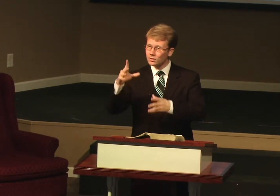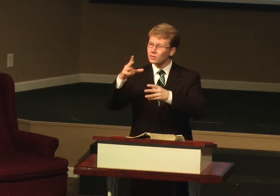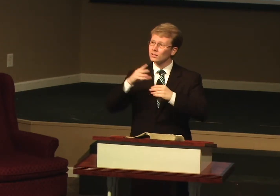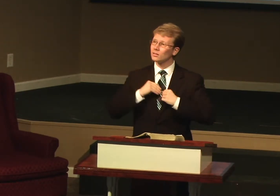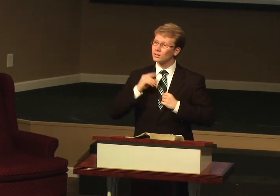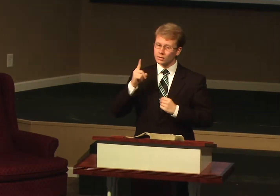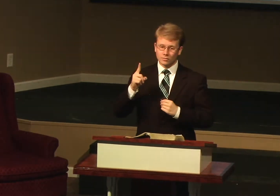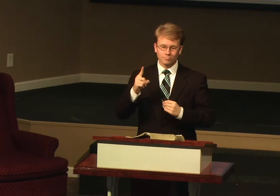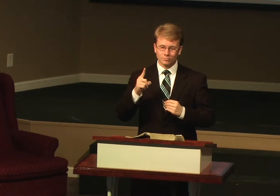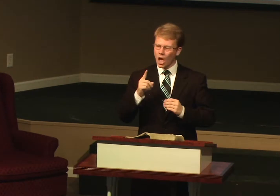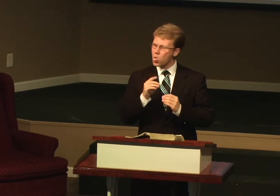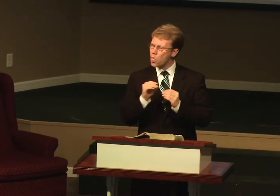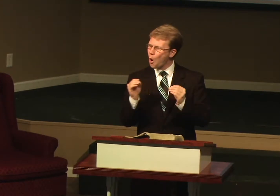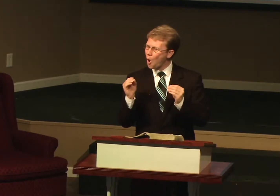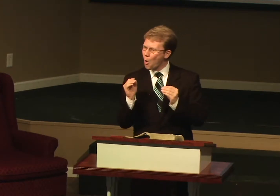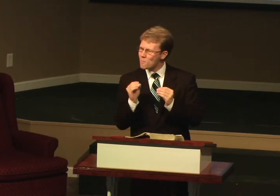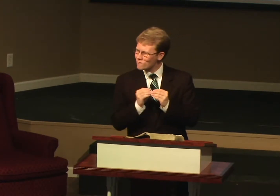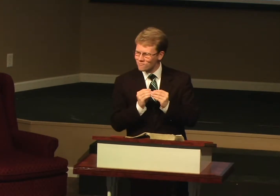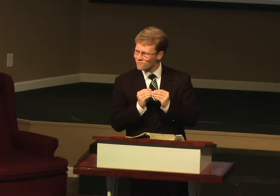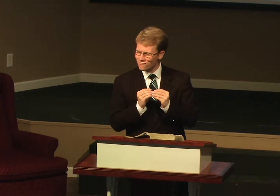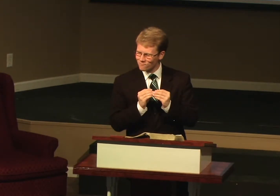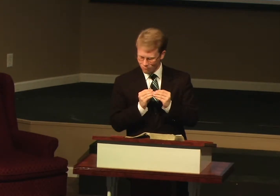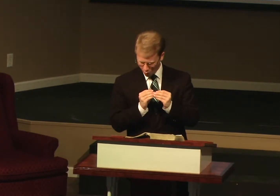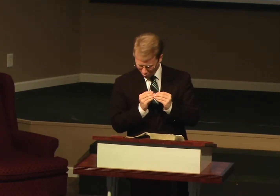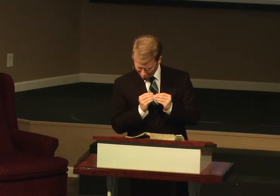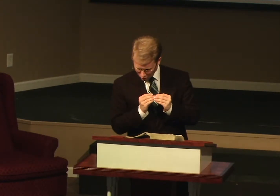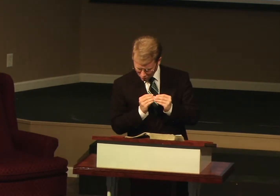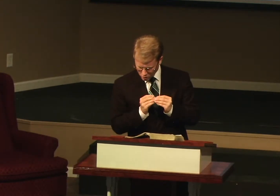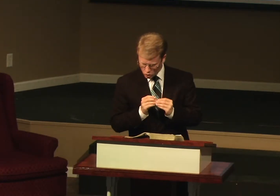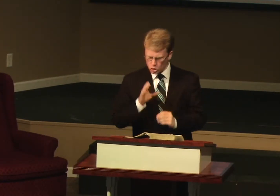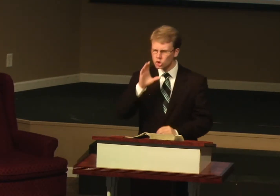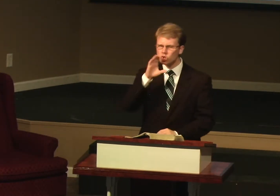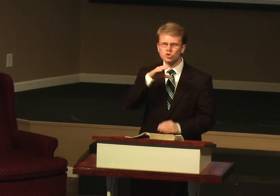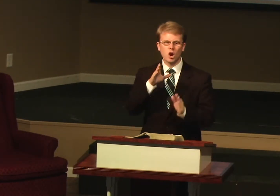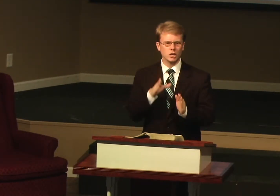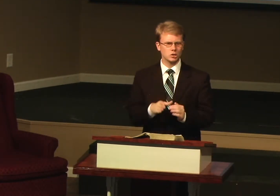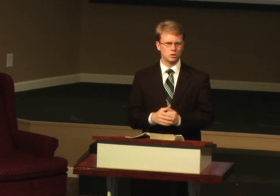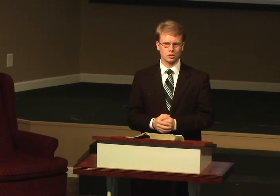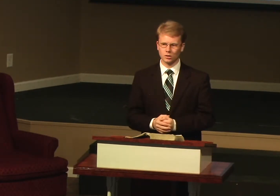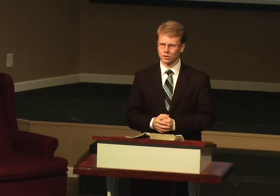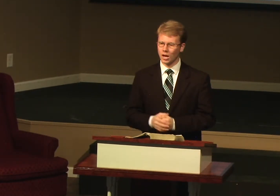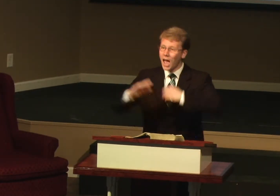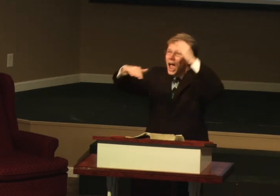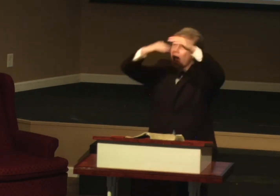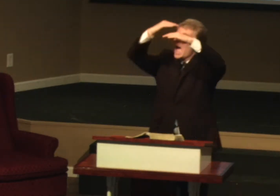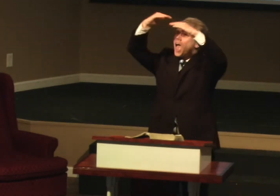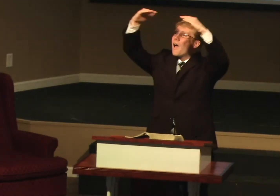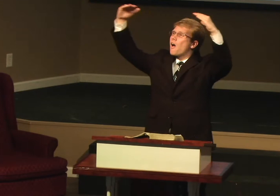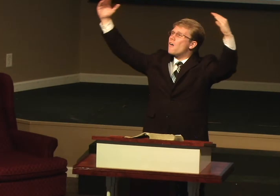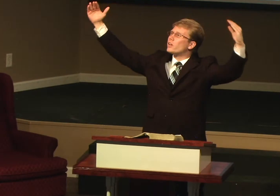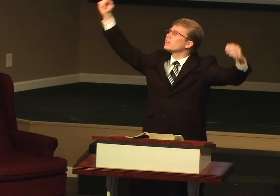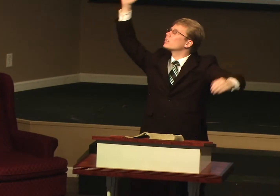as the same person, Jesus Christ died on the cross for you, you are no more strangers.